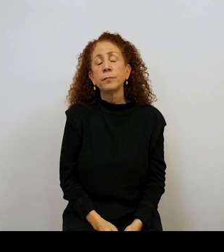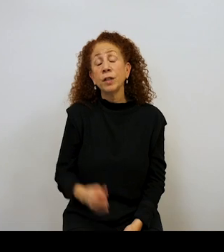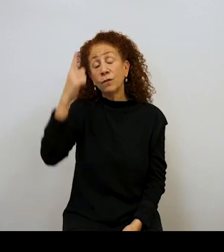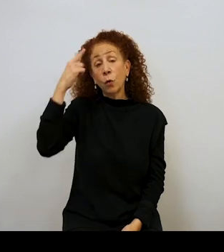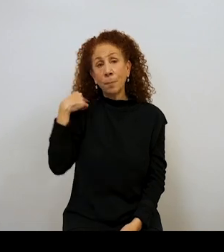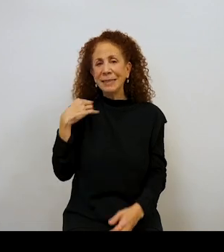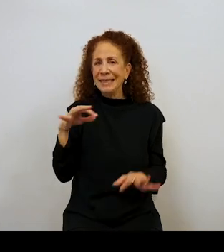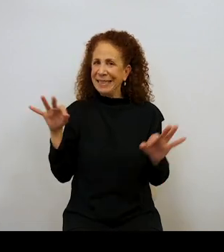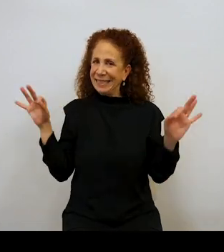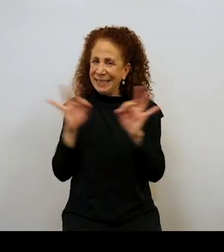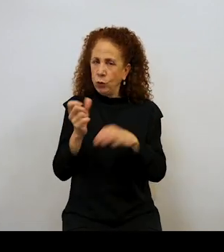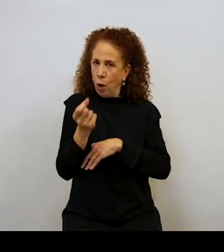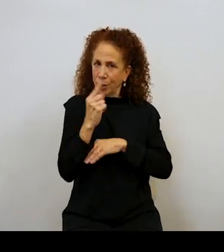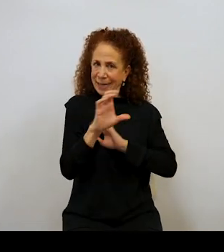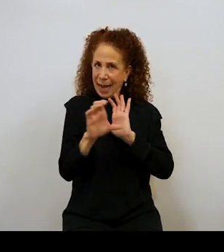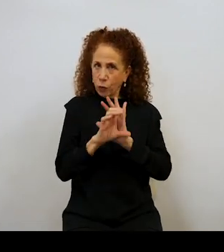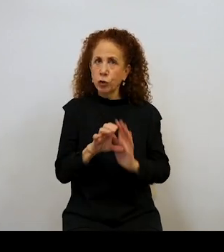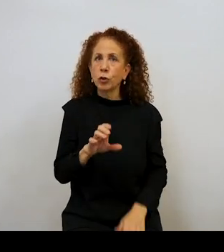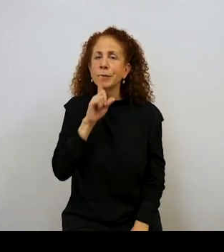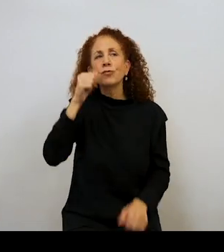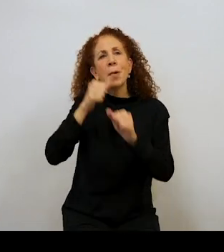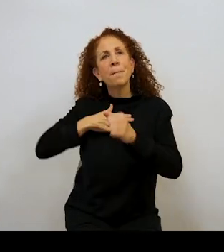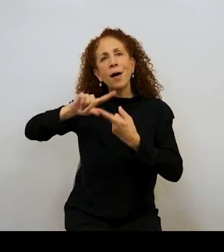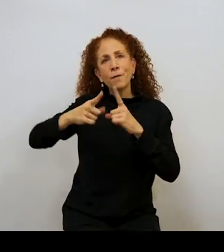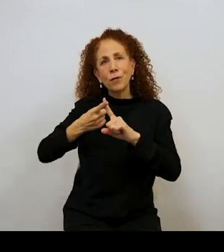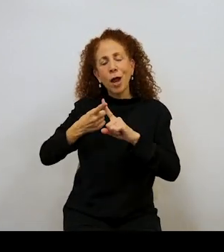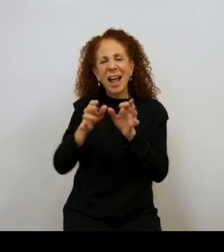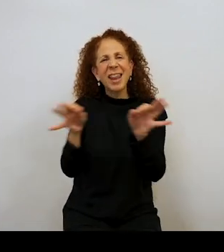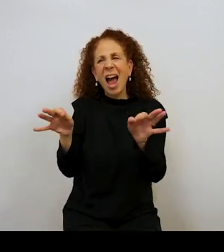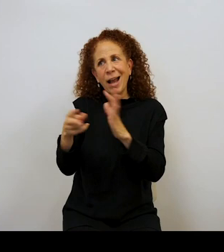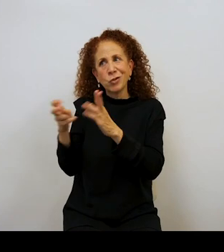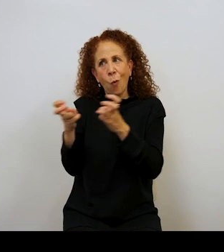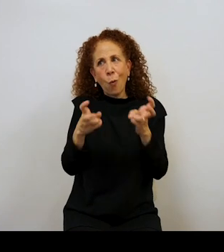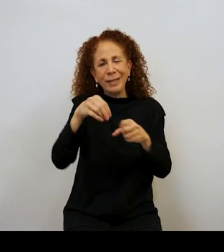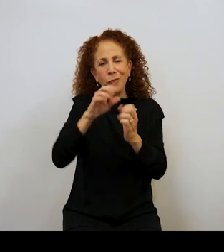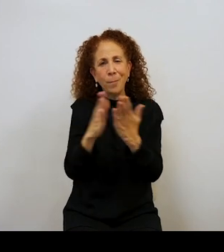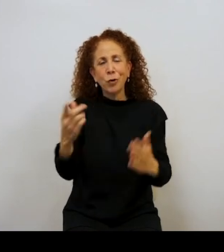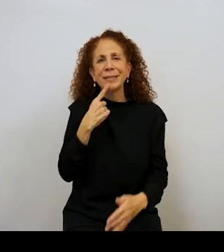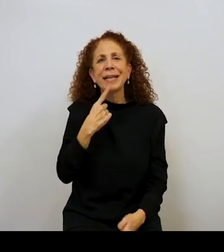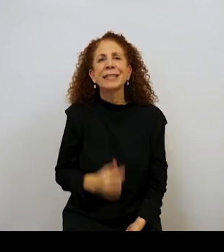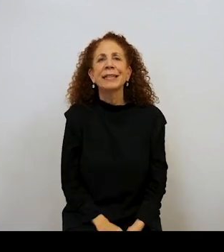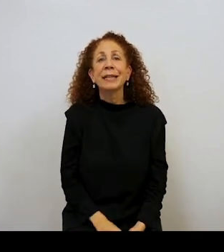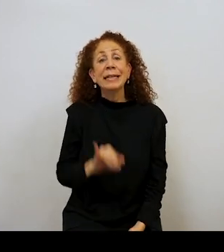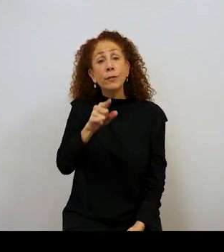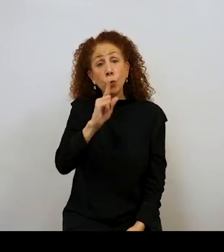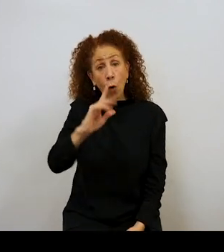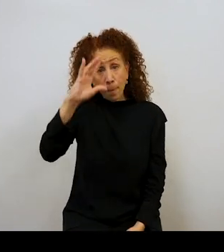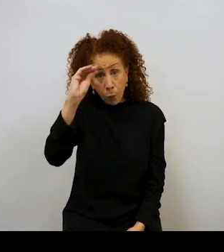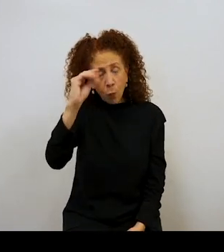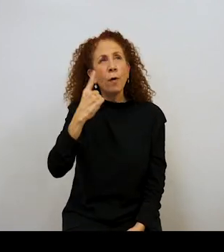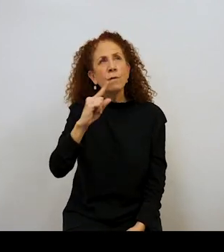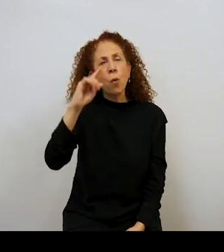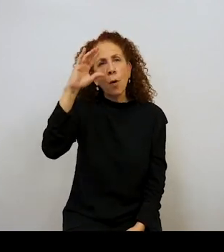me in unlocking the character was remembering what a friend of mine had said, and it's a line I think I steal for the book, which is, if you're a boy, for a